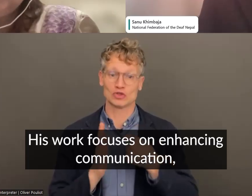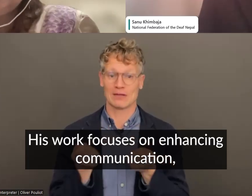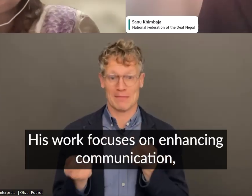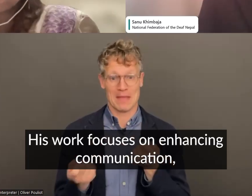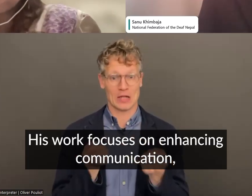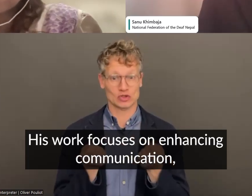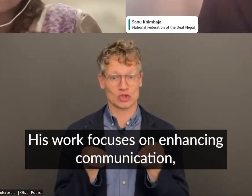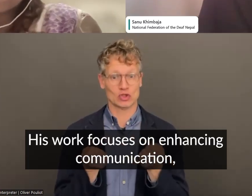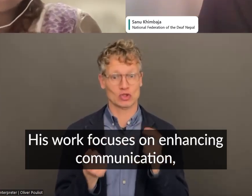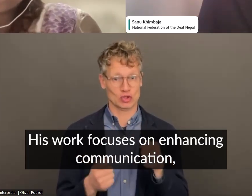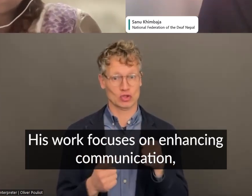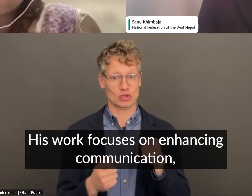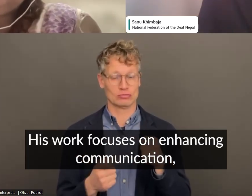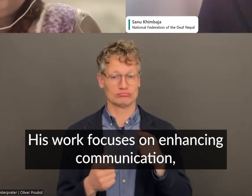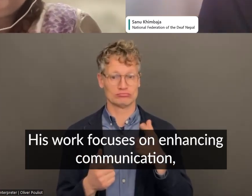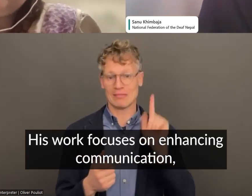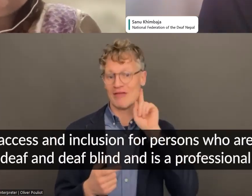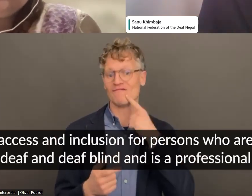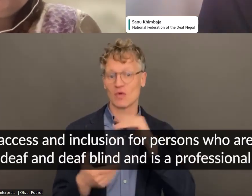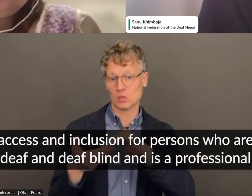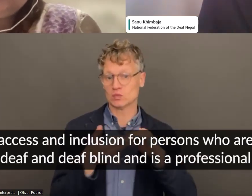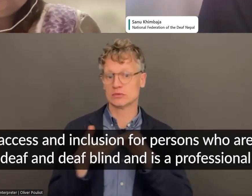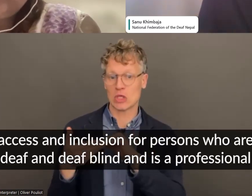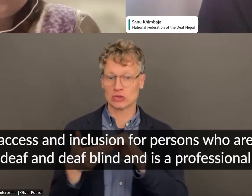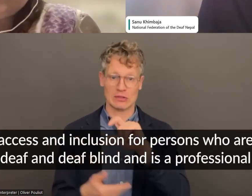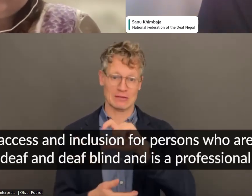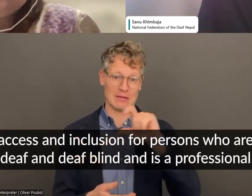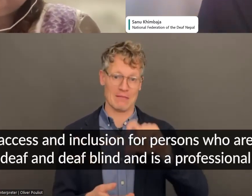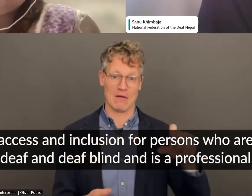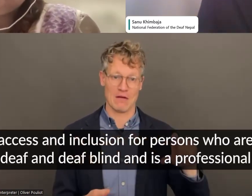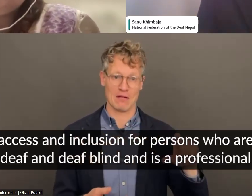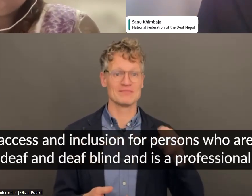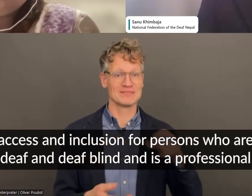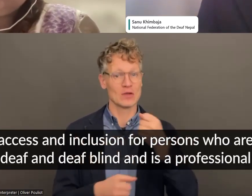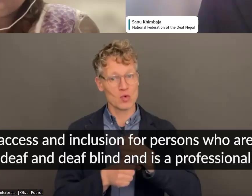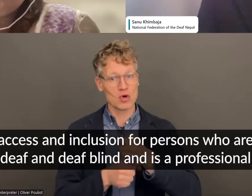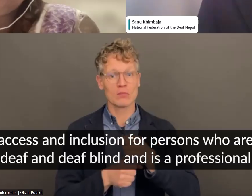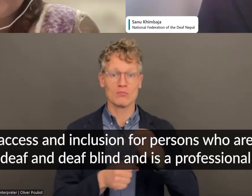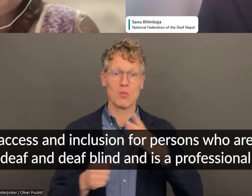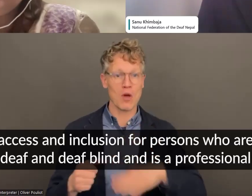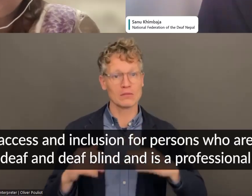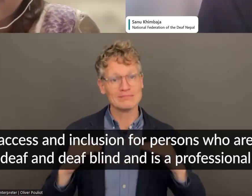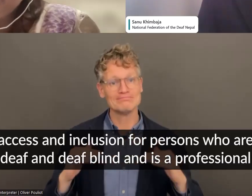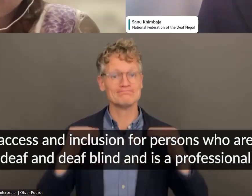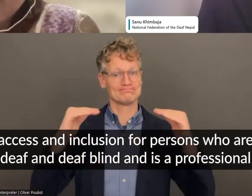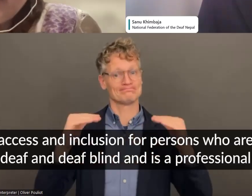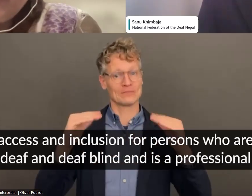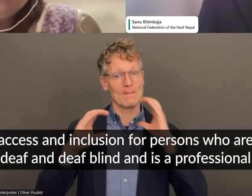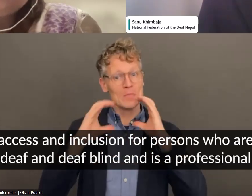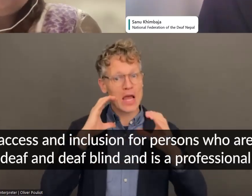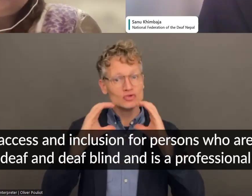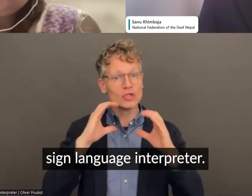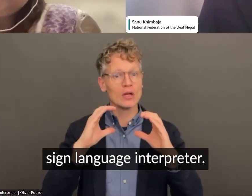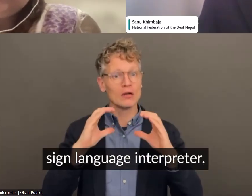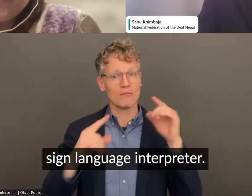His work focuses on enhancing communication access and inclusion for persons who are deaf and deafblind, and